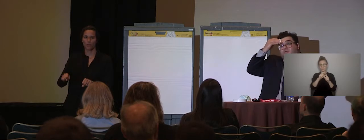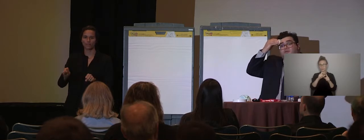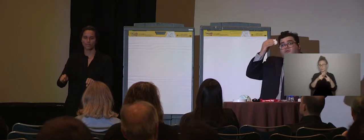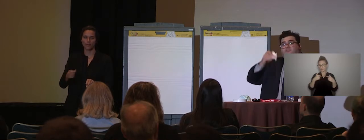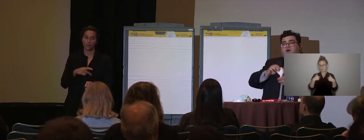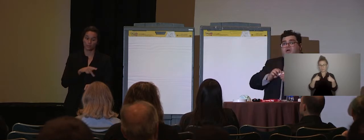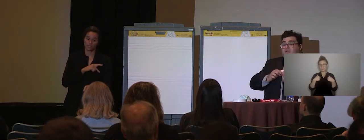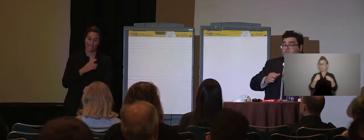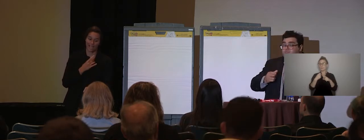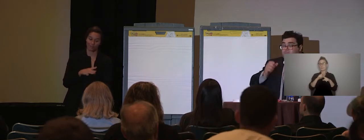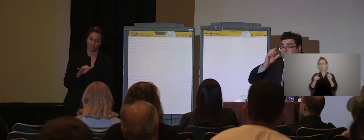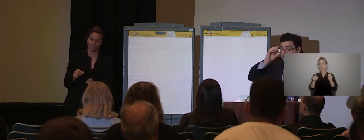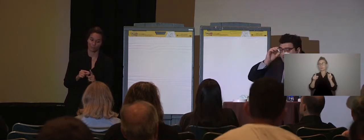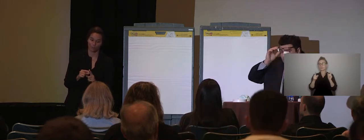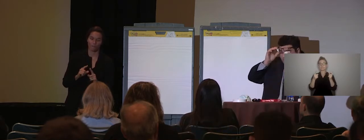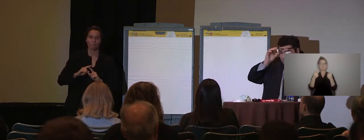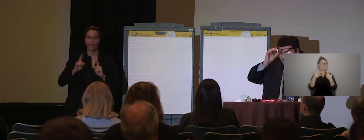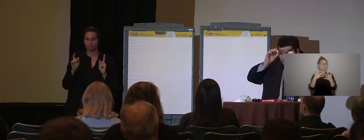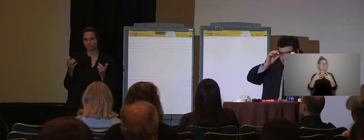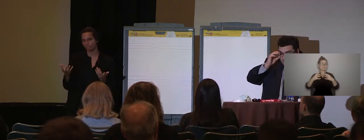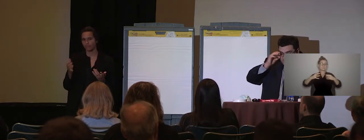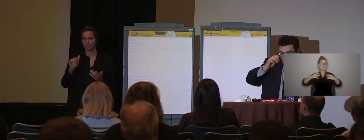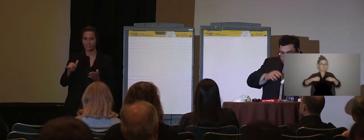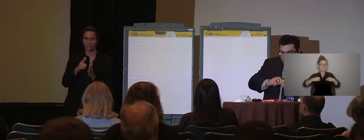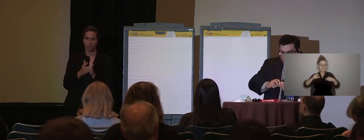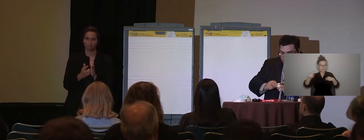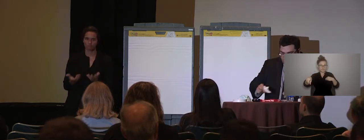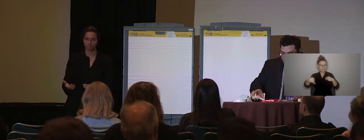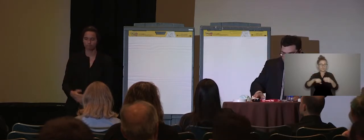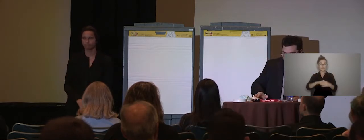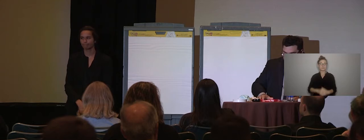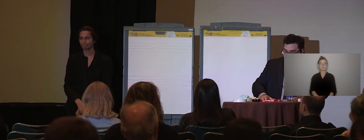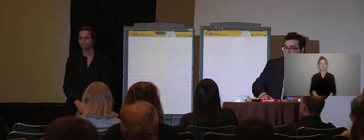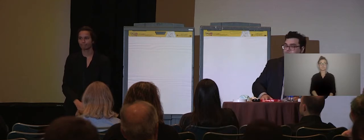term, but it is what it is.